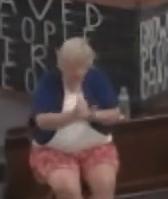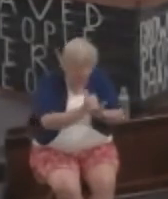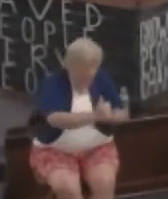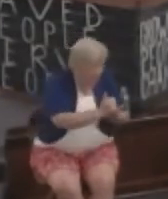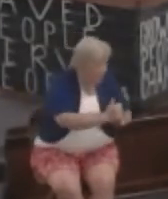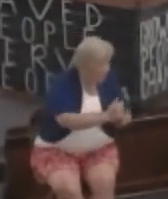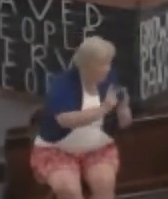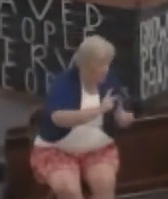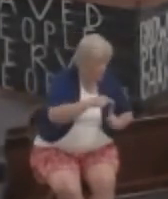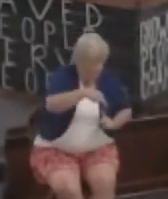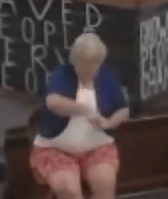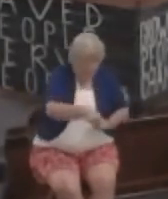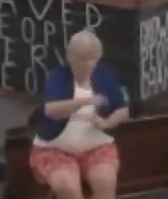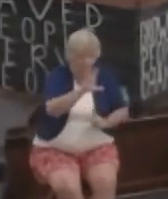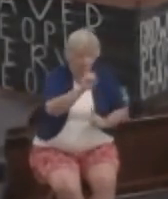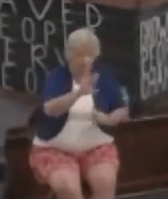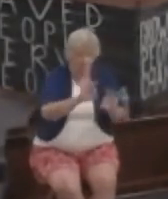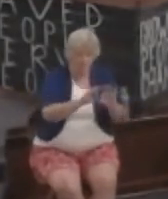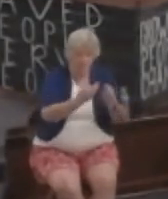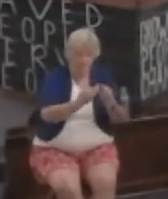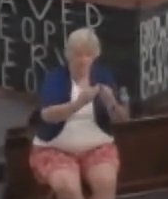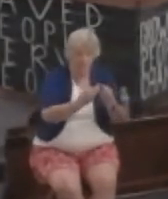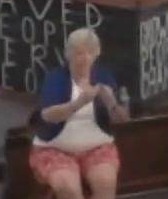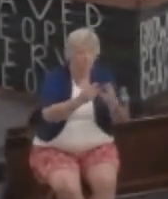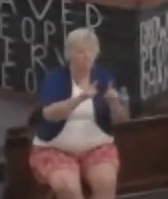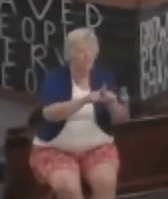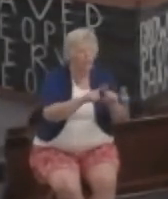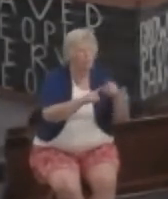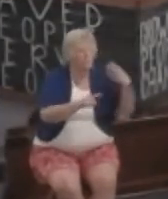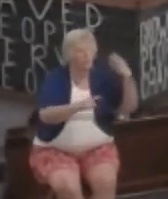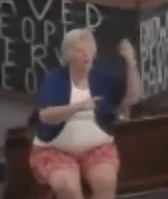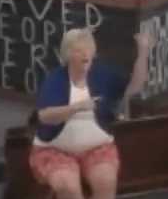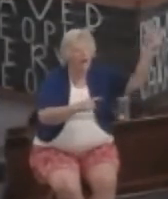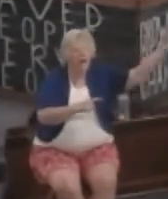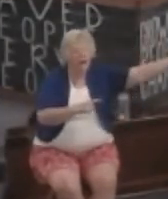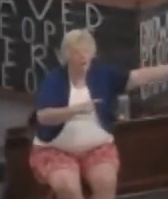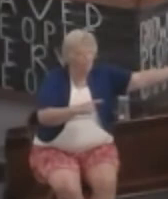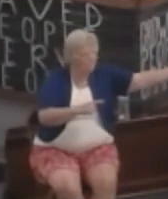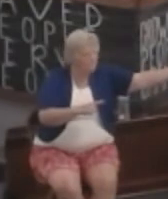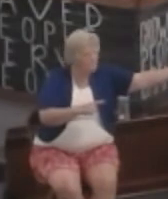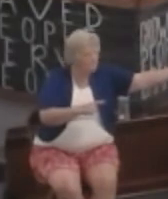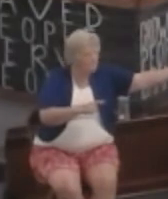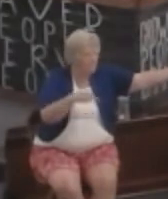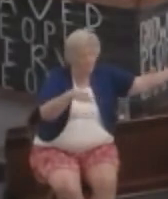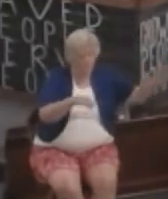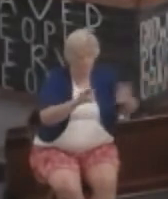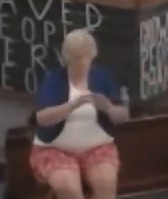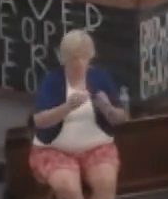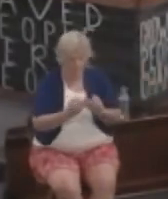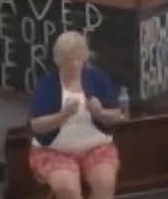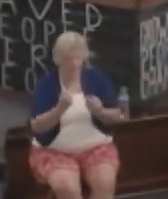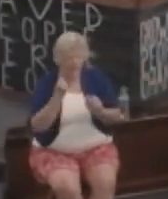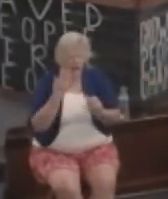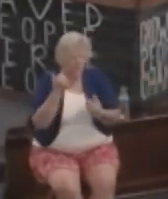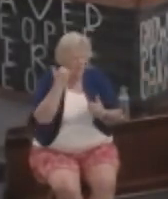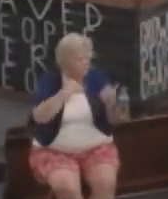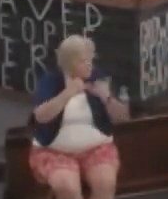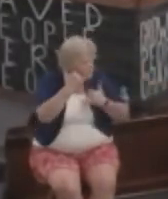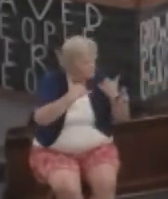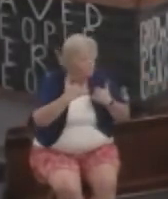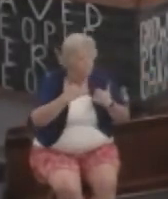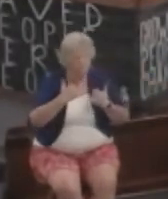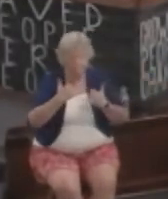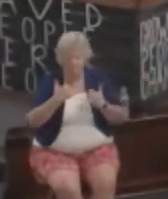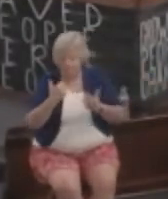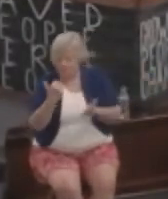in the church. And we help those that aren't in the church. I cannot tell you how many phone calls for help we have